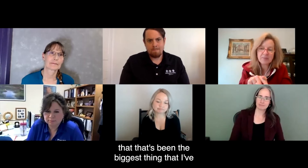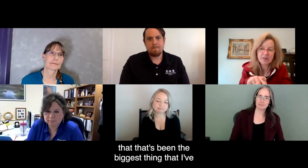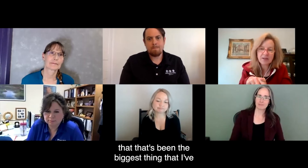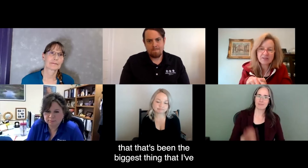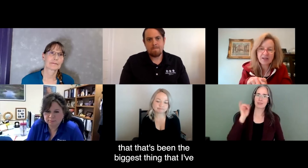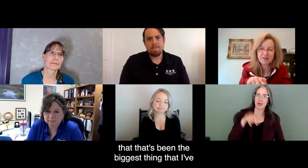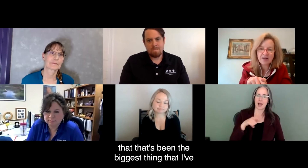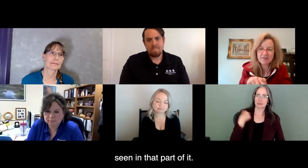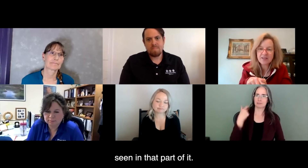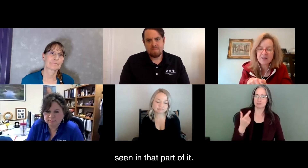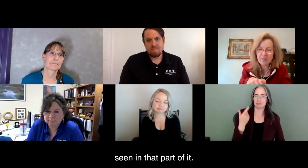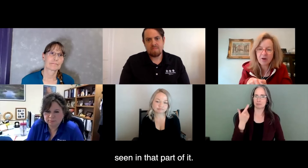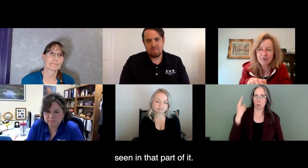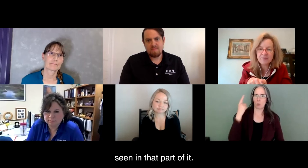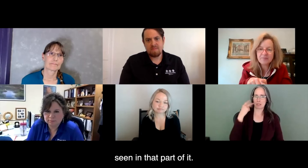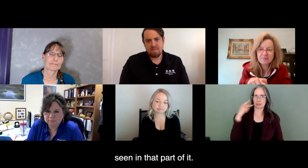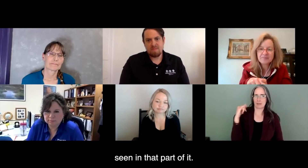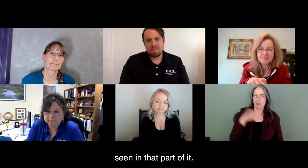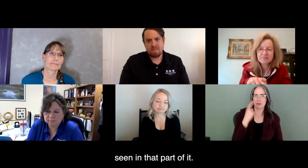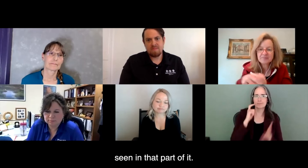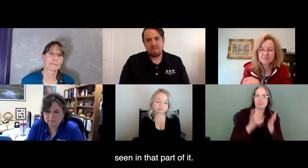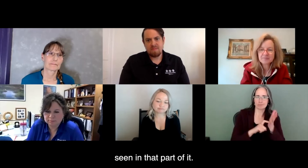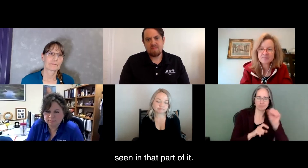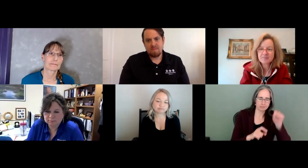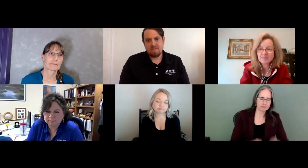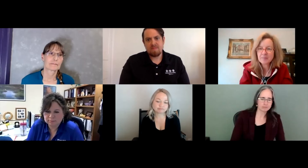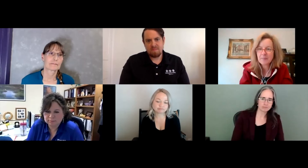That's been the biggest thing that I've seen in that part of it.